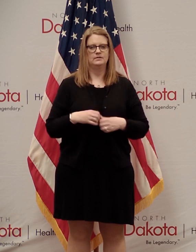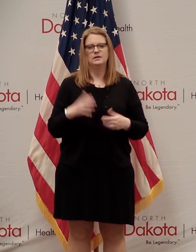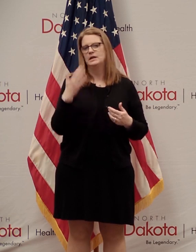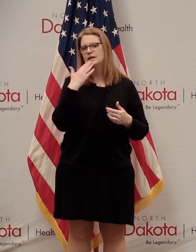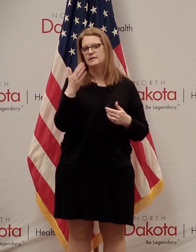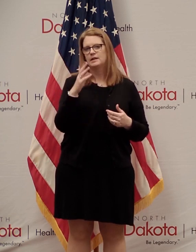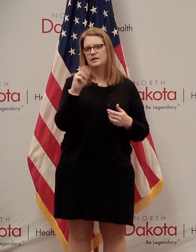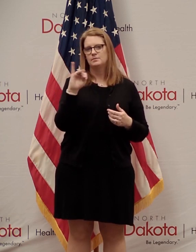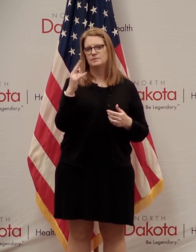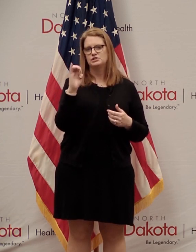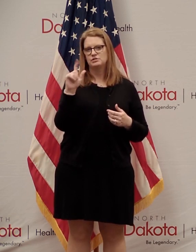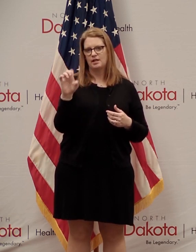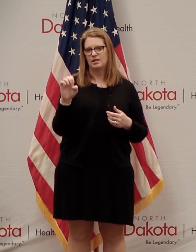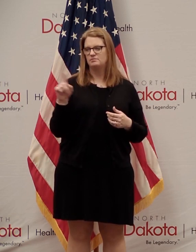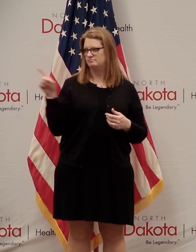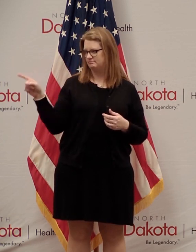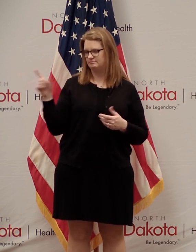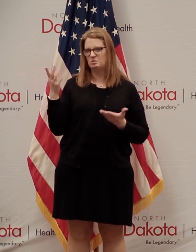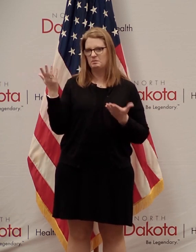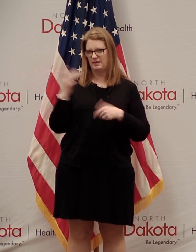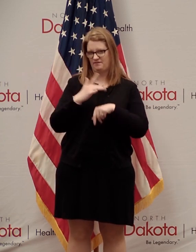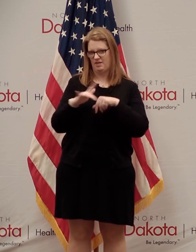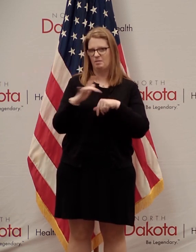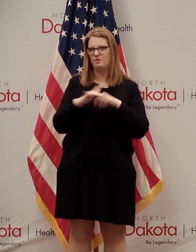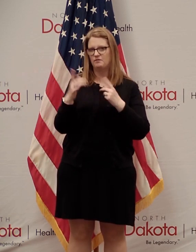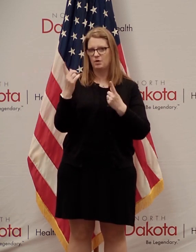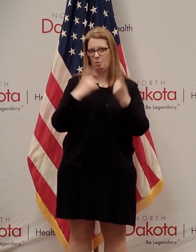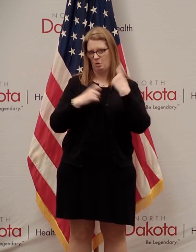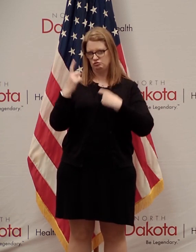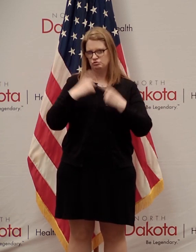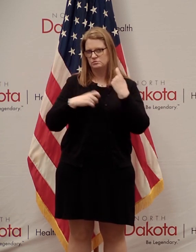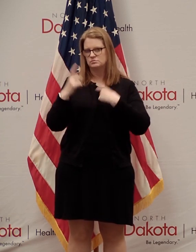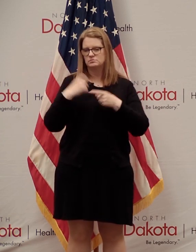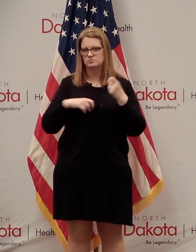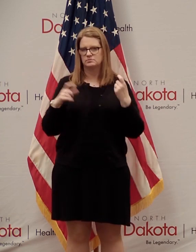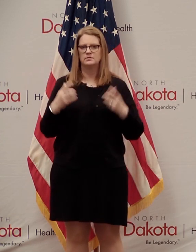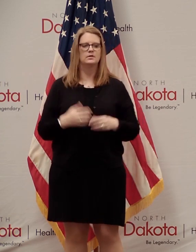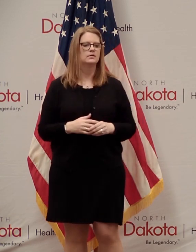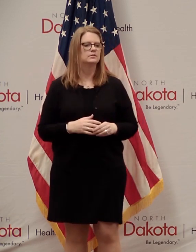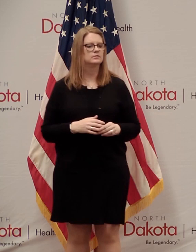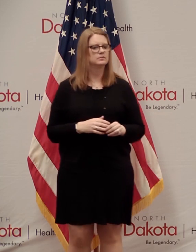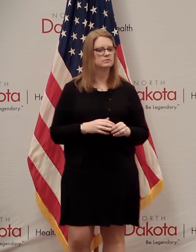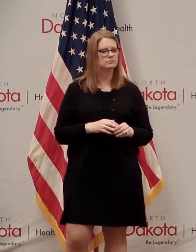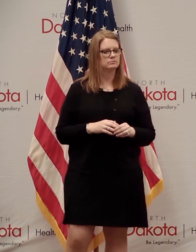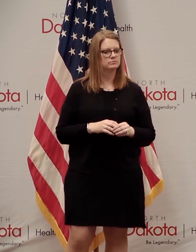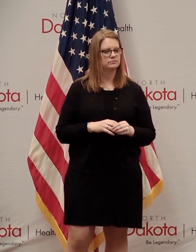Thank you, Michelle. And again, Michelle will be here for questions afterwards.